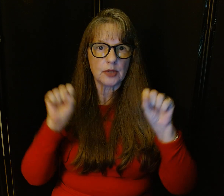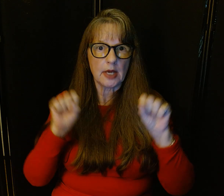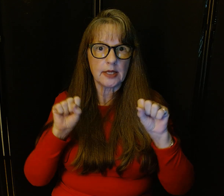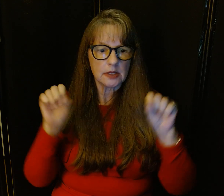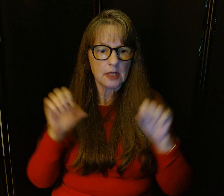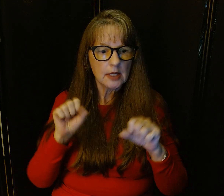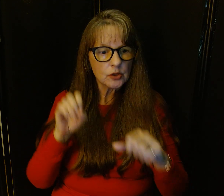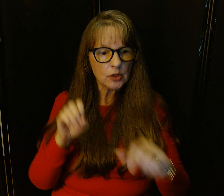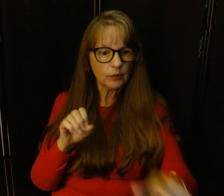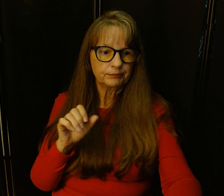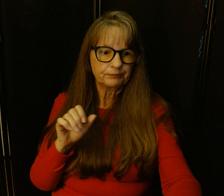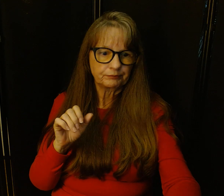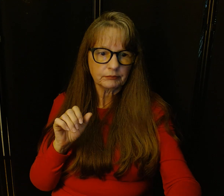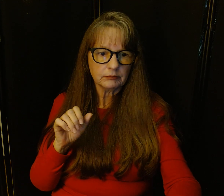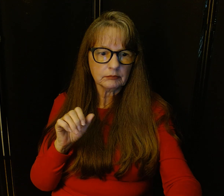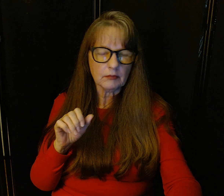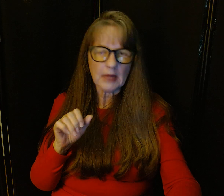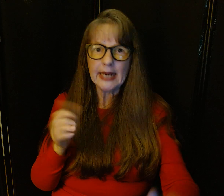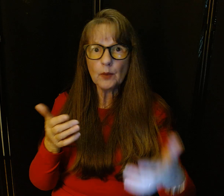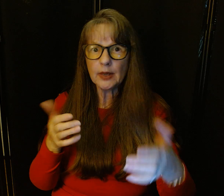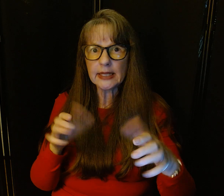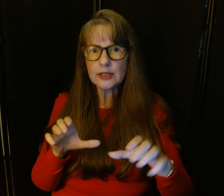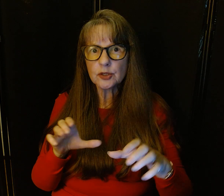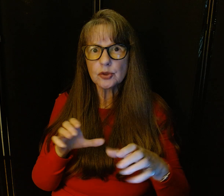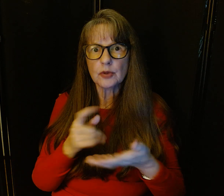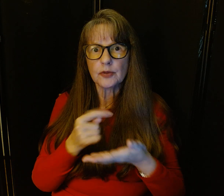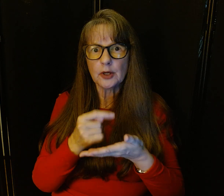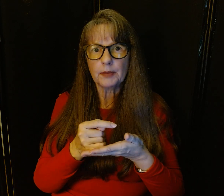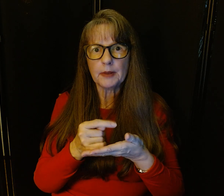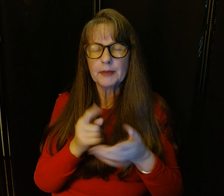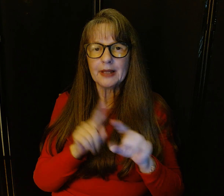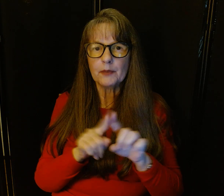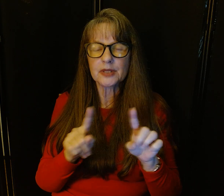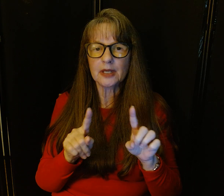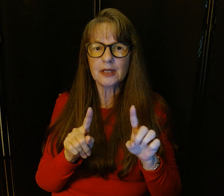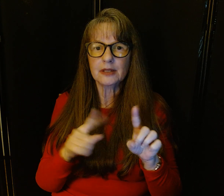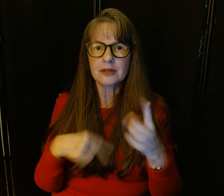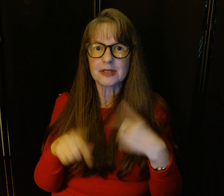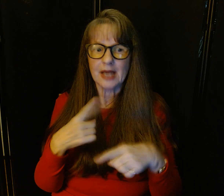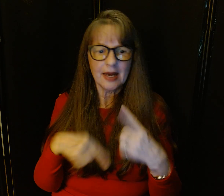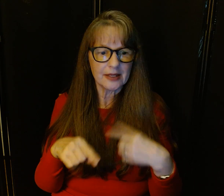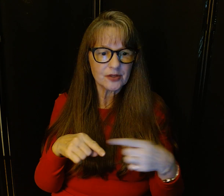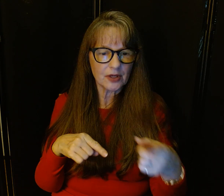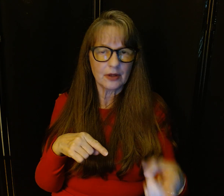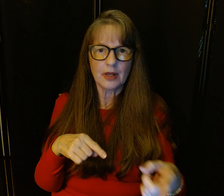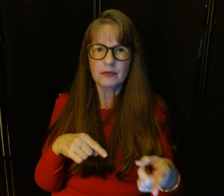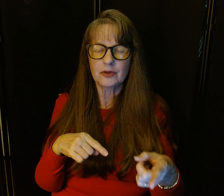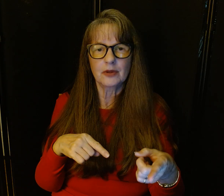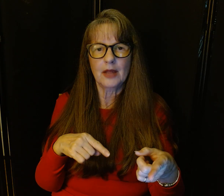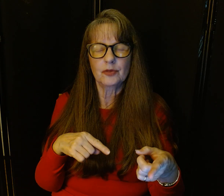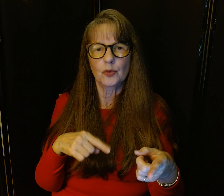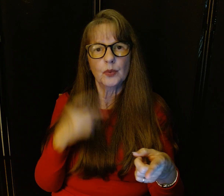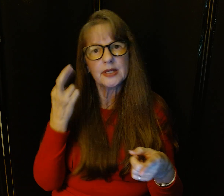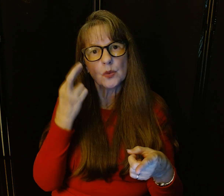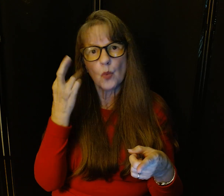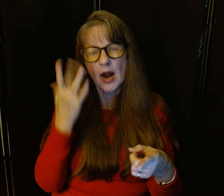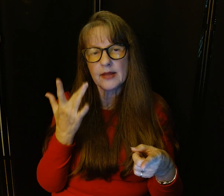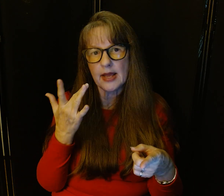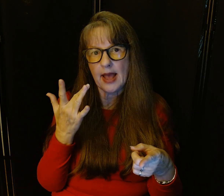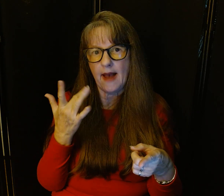exercises. So I didn't want to get into the therapy, but I was going to get into the science, and the reason why they have